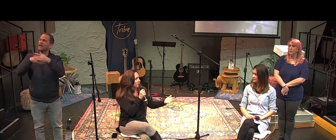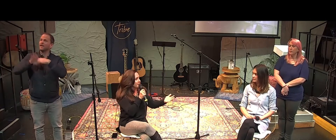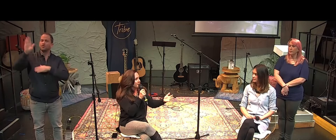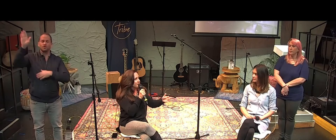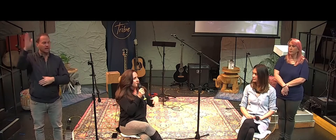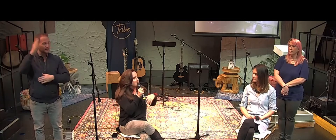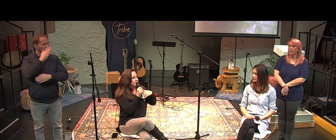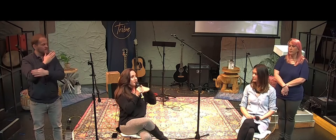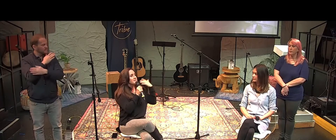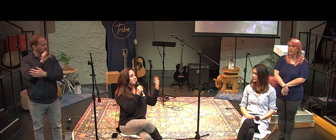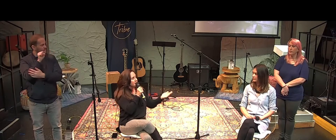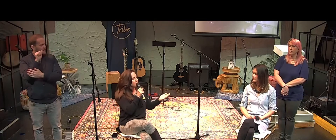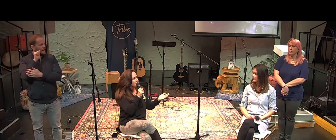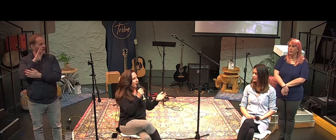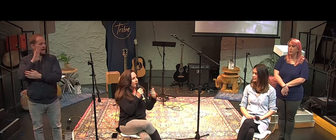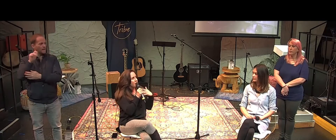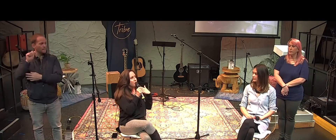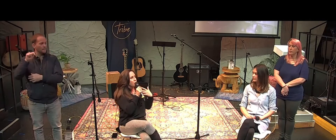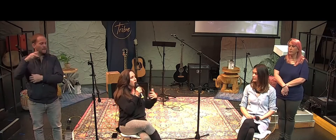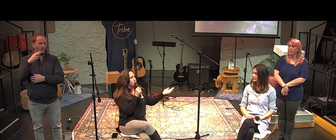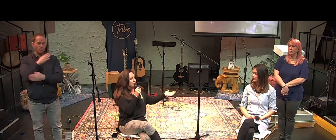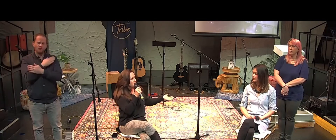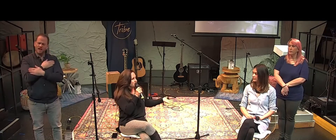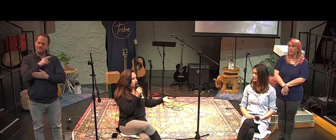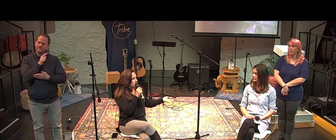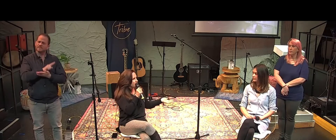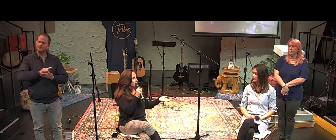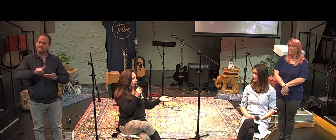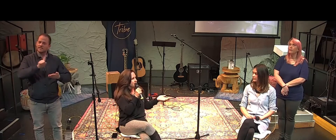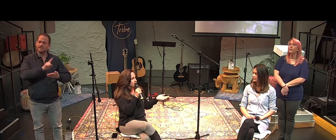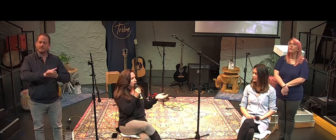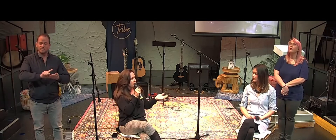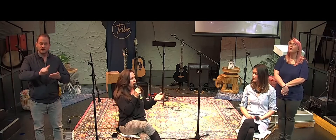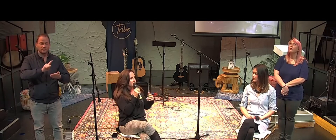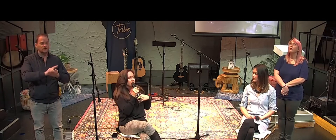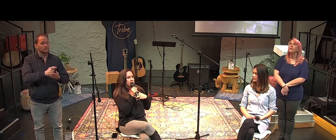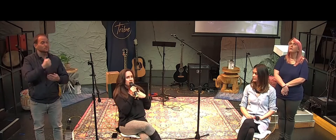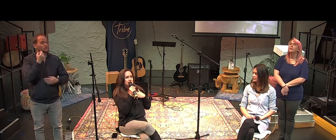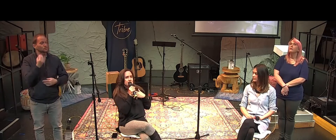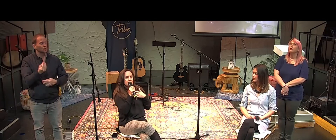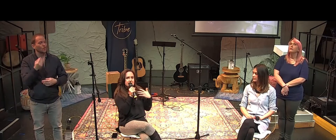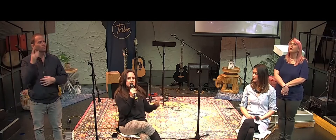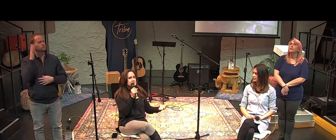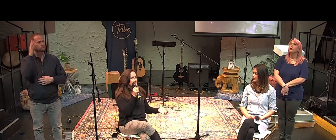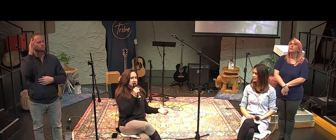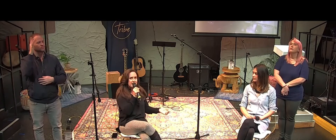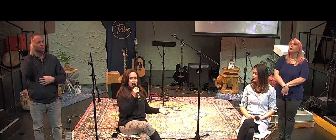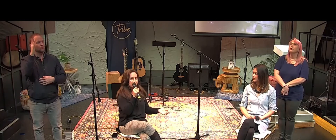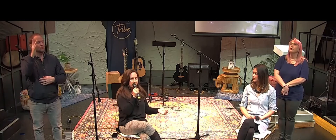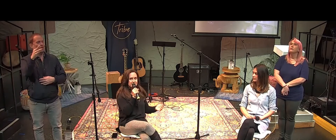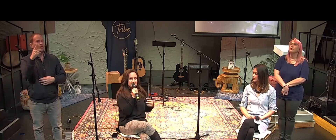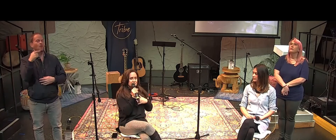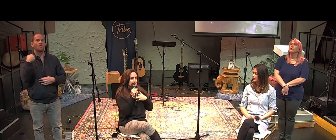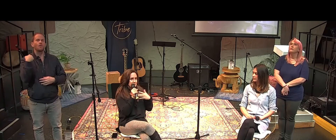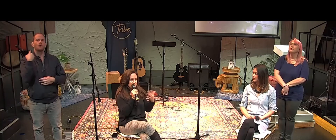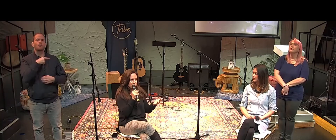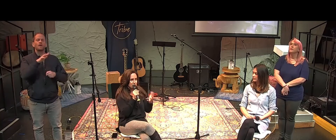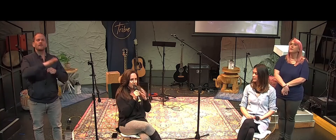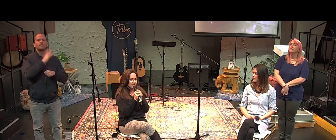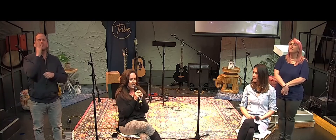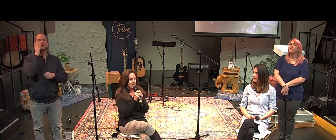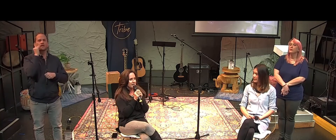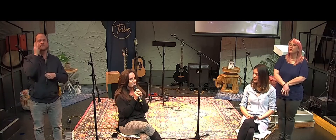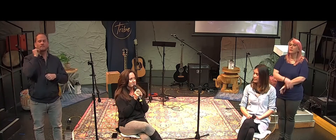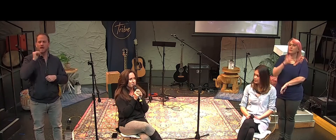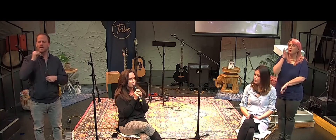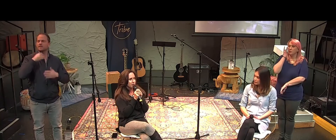a week, so that someday we will get to enjoy what it means to enter into his Sabbath rest